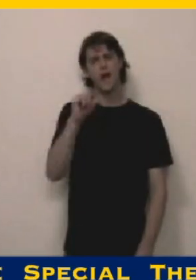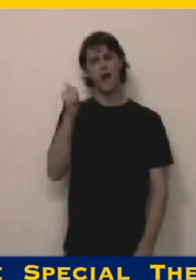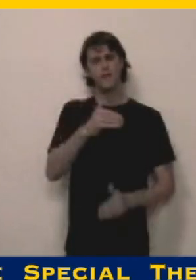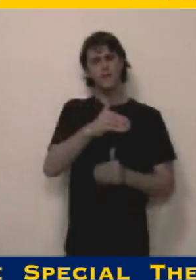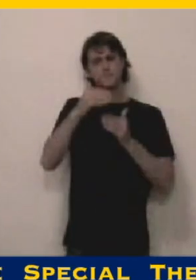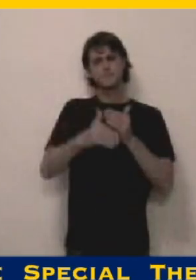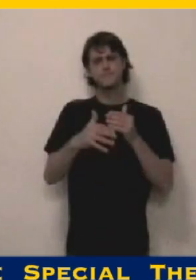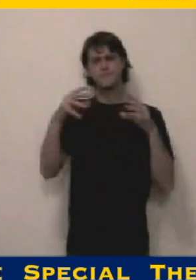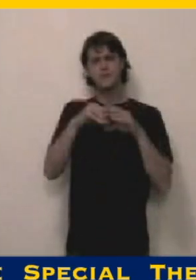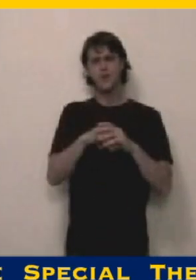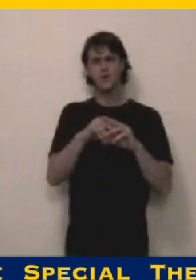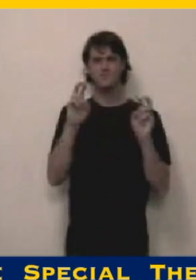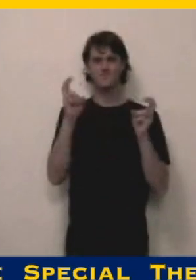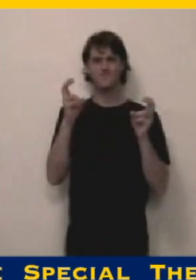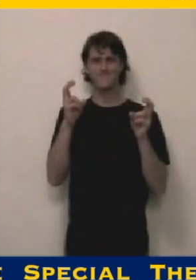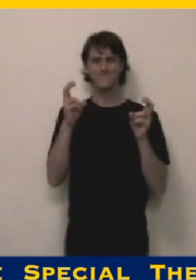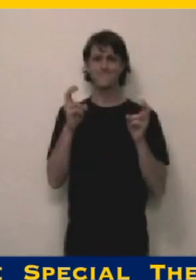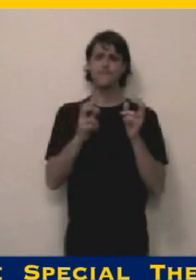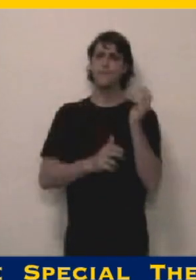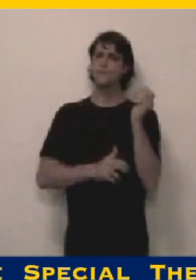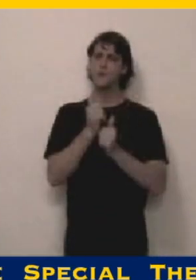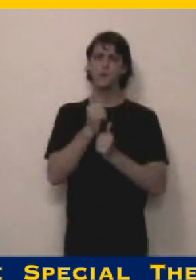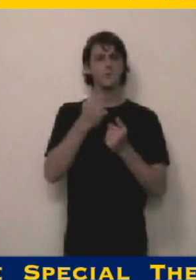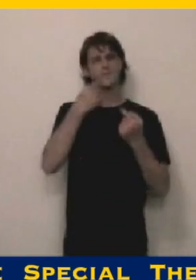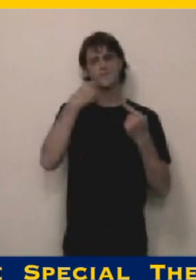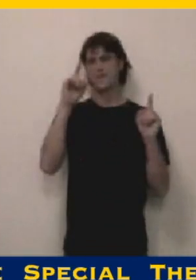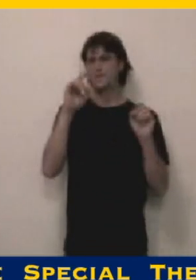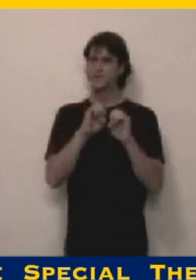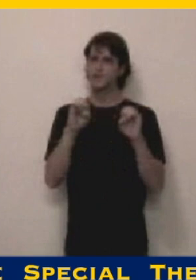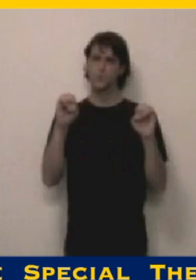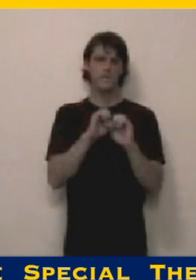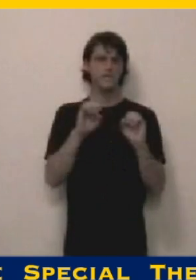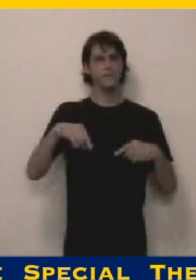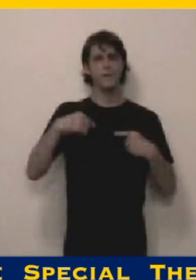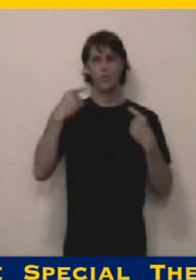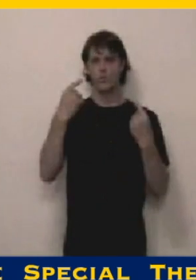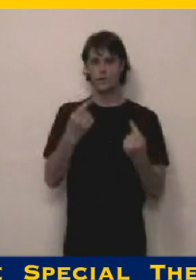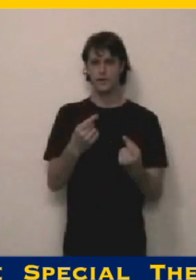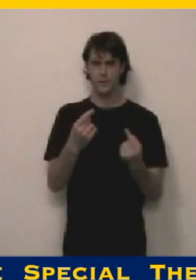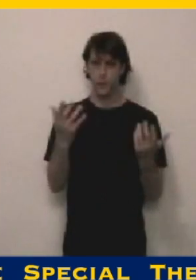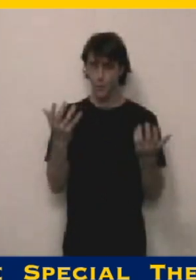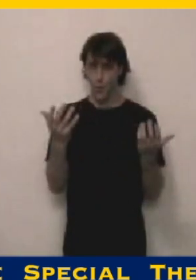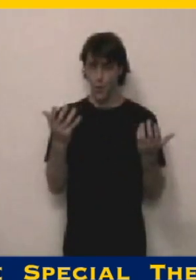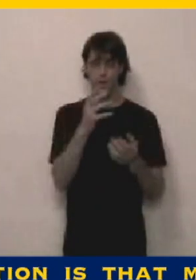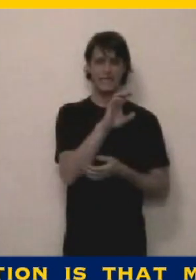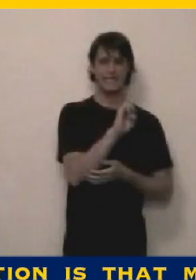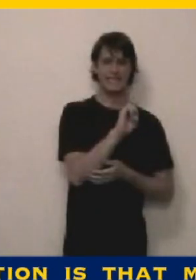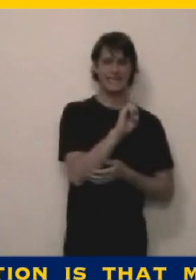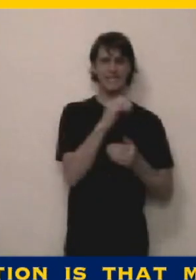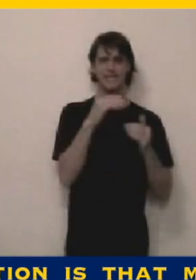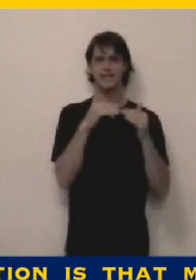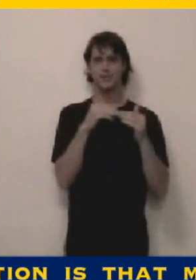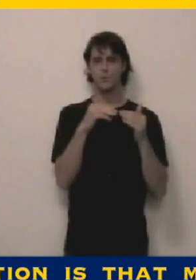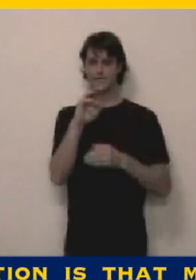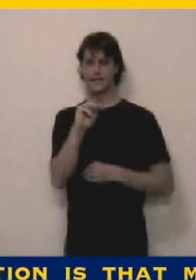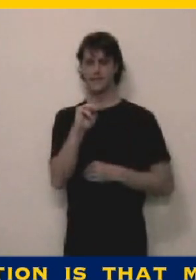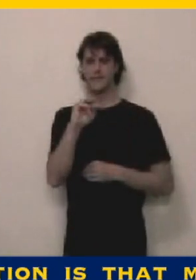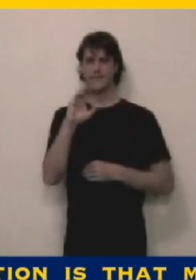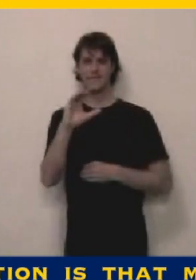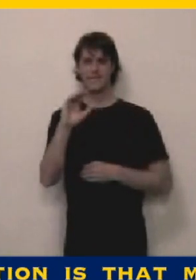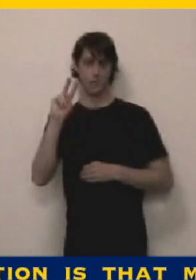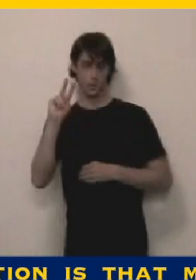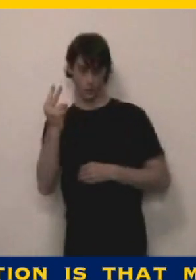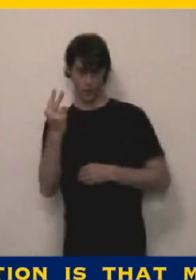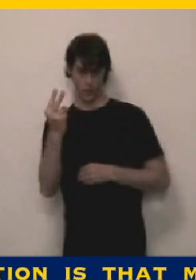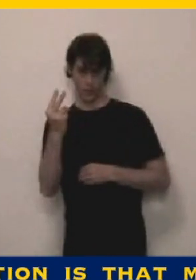Another outcome of the special theory involves the so-called most famous equation of all time, E = mc squared. The upshot of this equation is